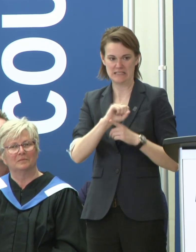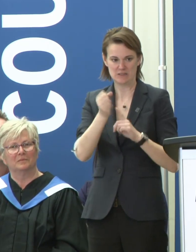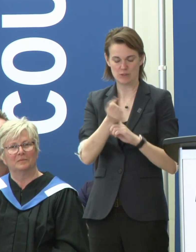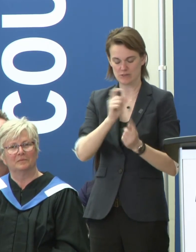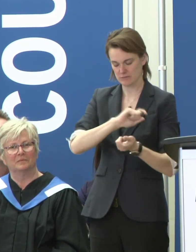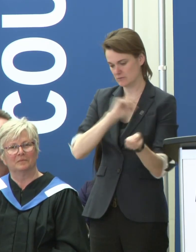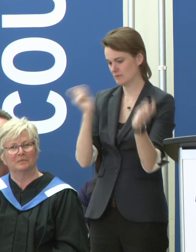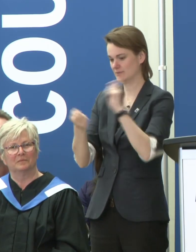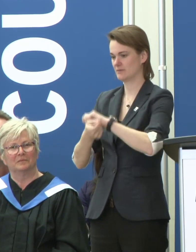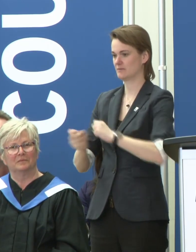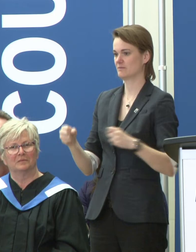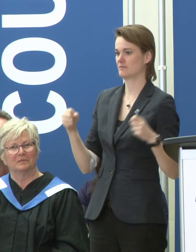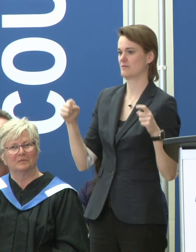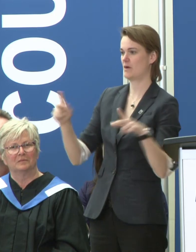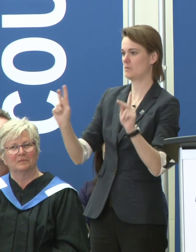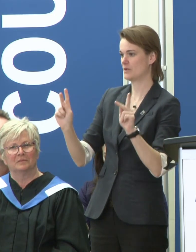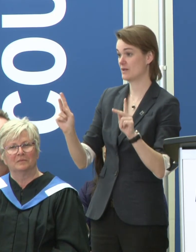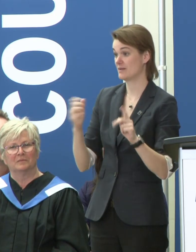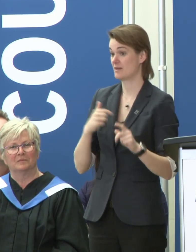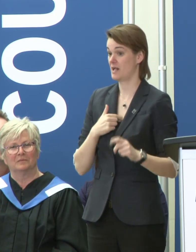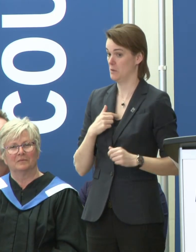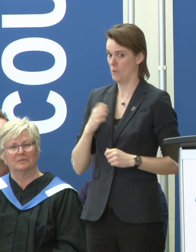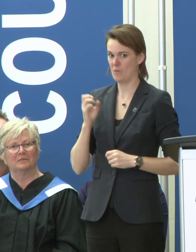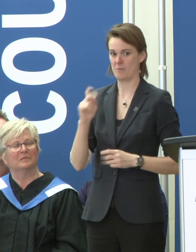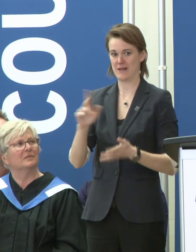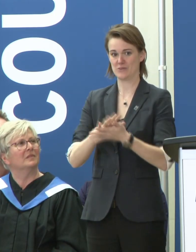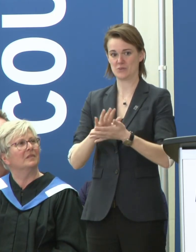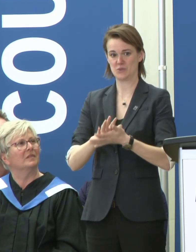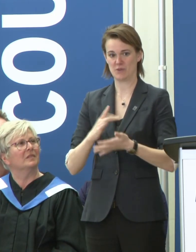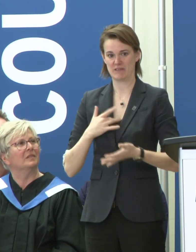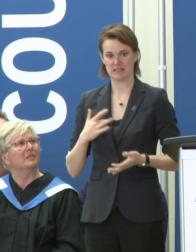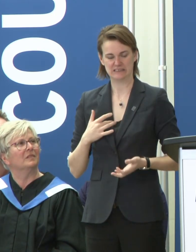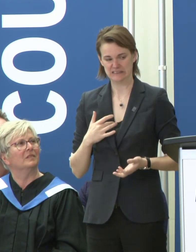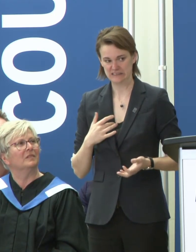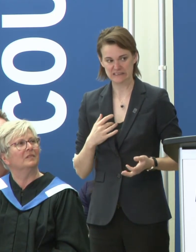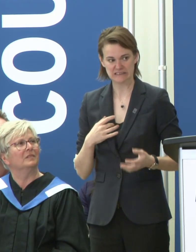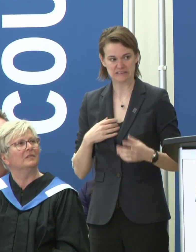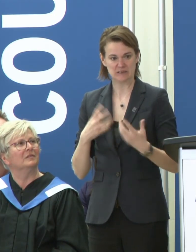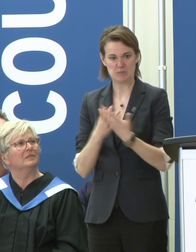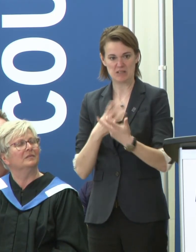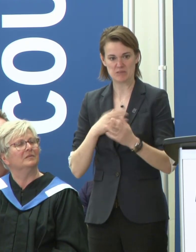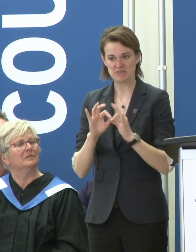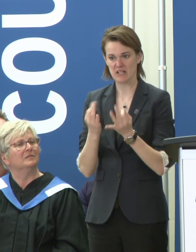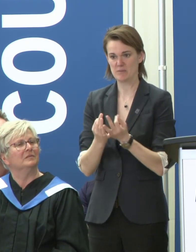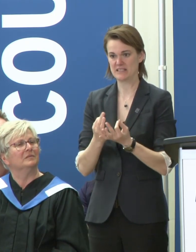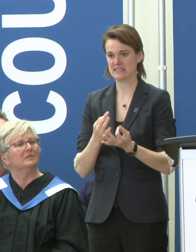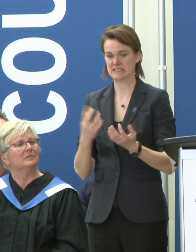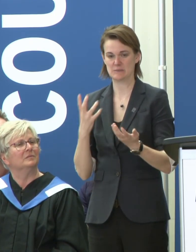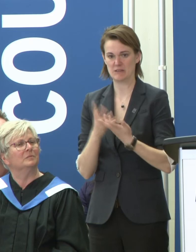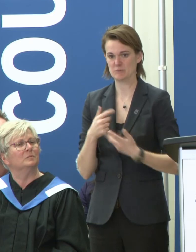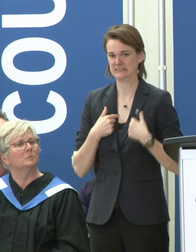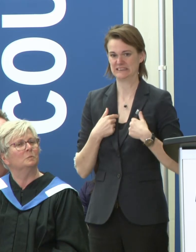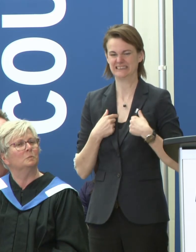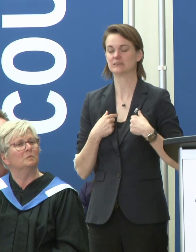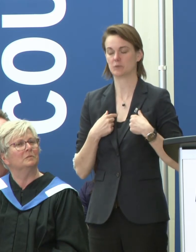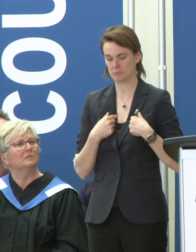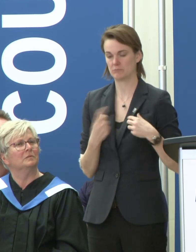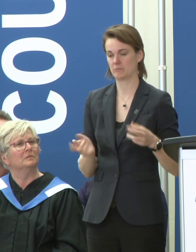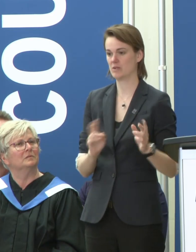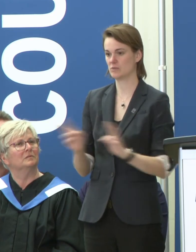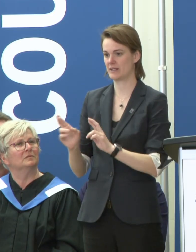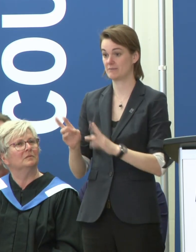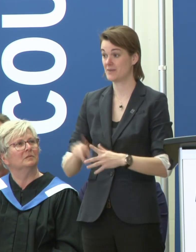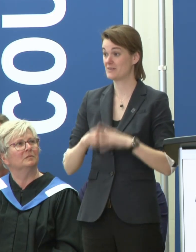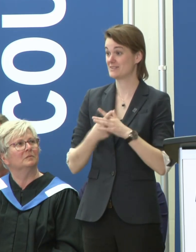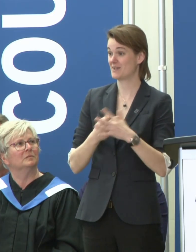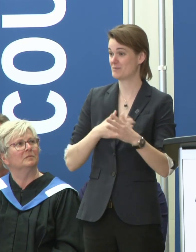an opportunity. Going back to school didn't seem realistic for my family or myself until that point. Since starting the course, I've built lots